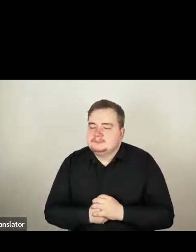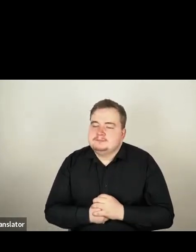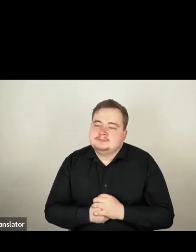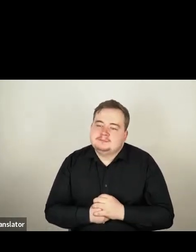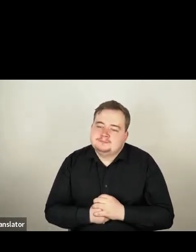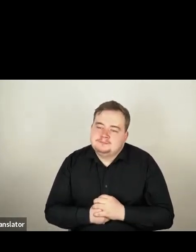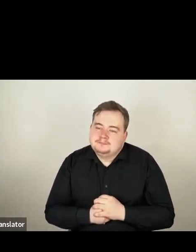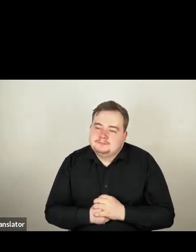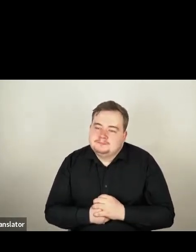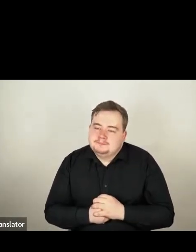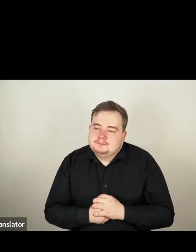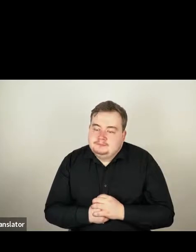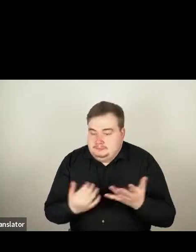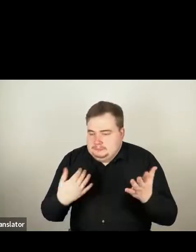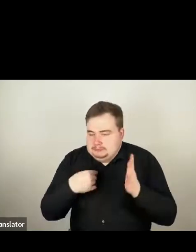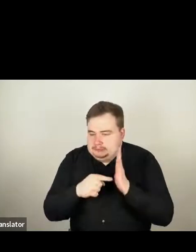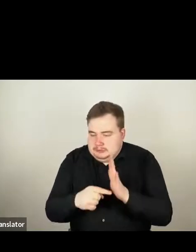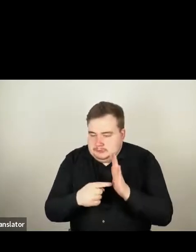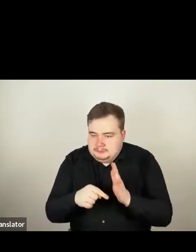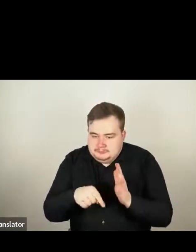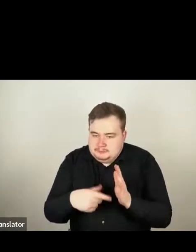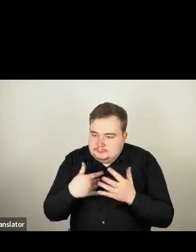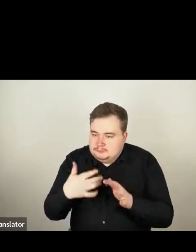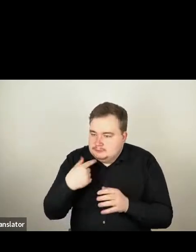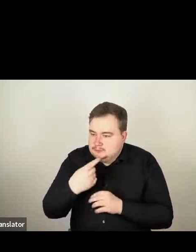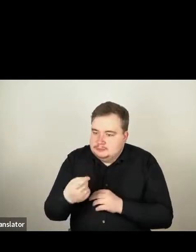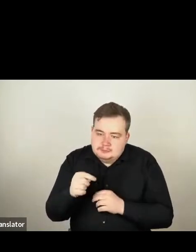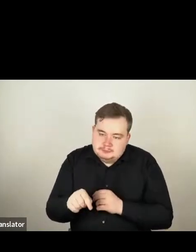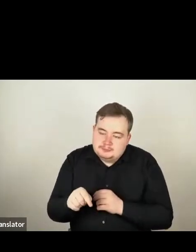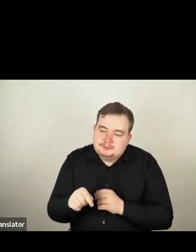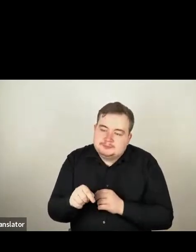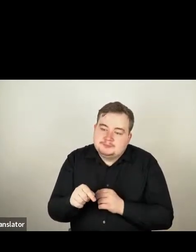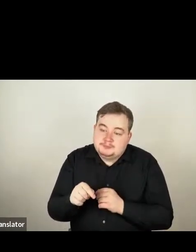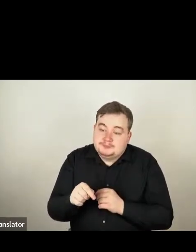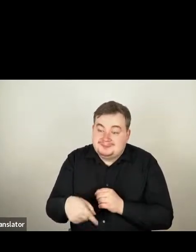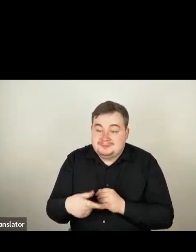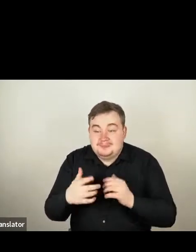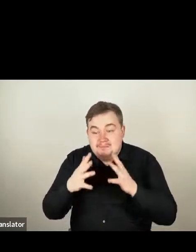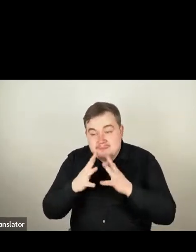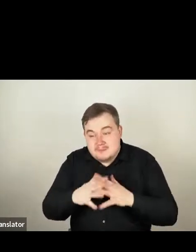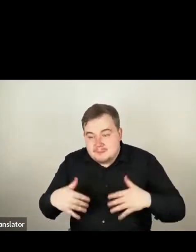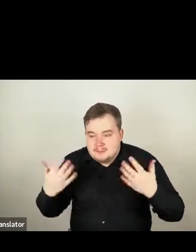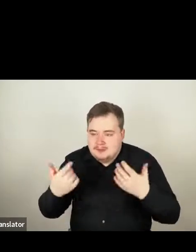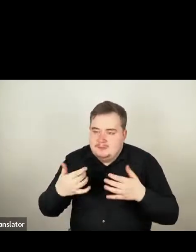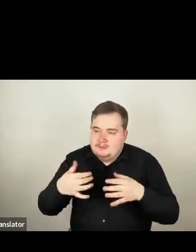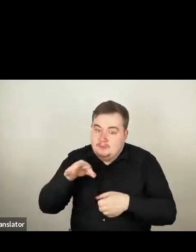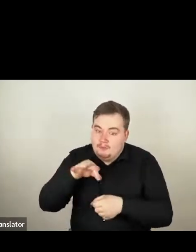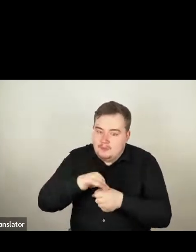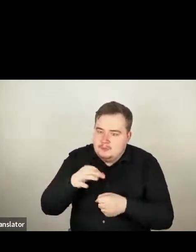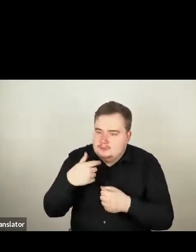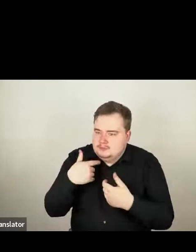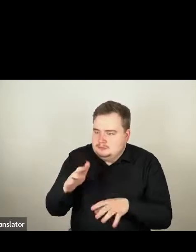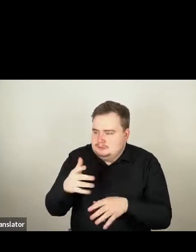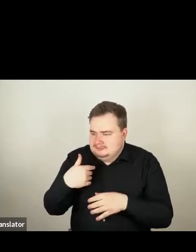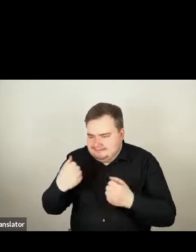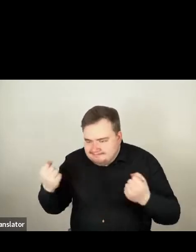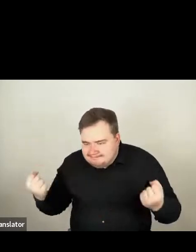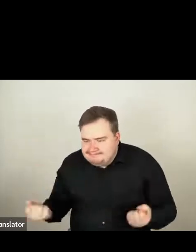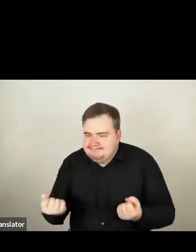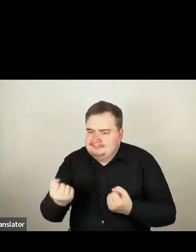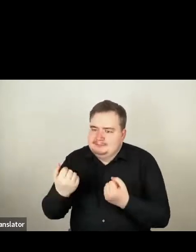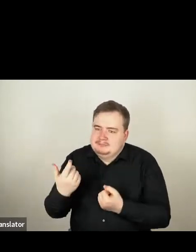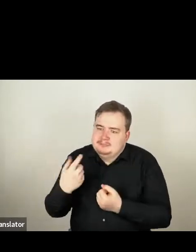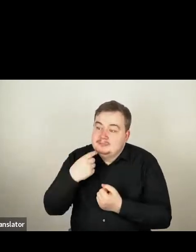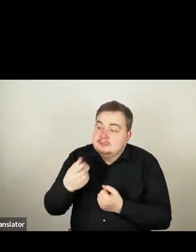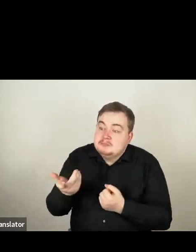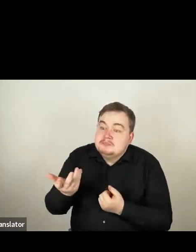latter stages in the Kenyan parliament, and it was really interesting because gender equality itself was not a general